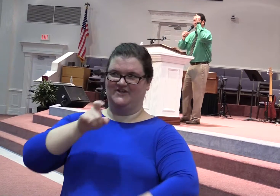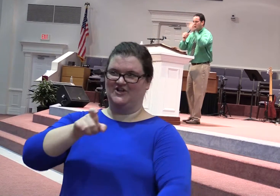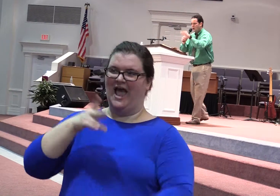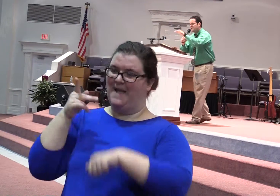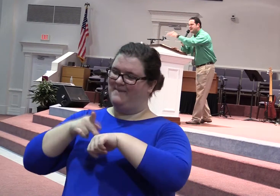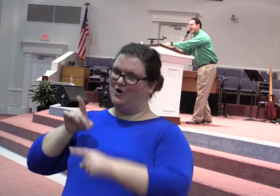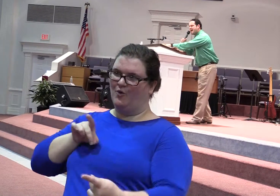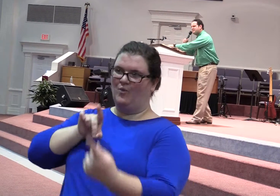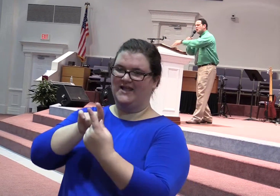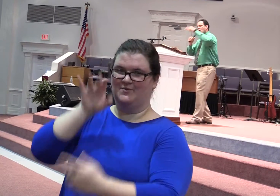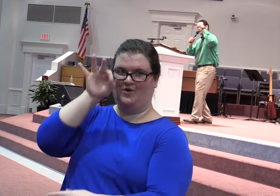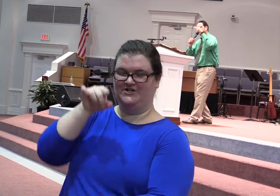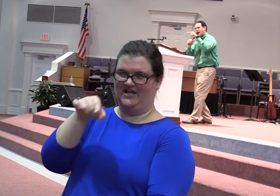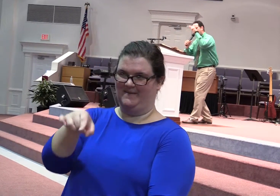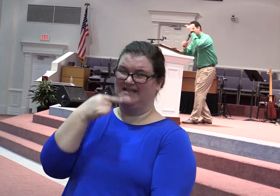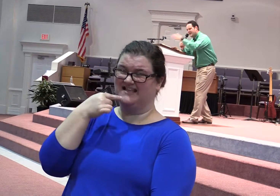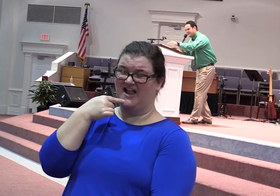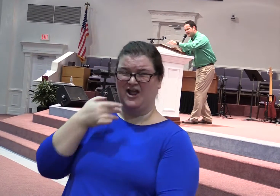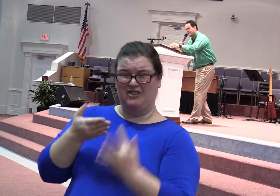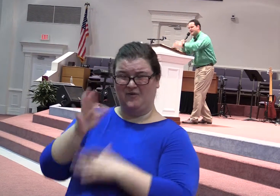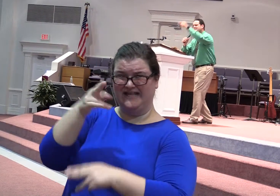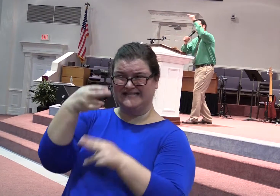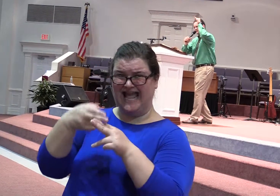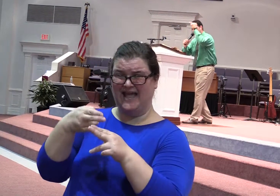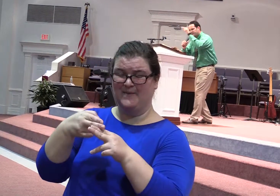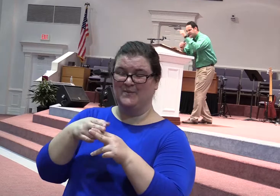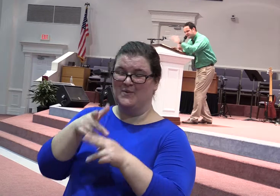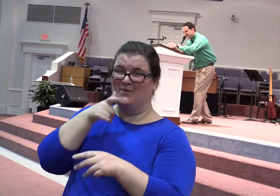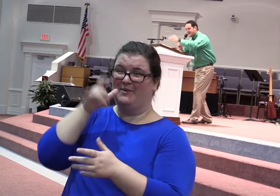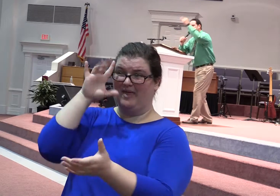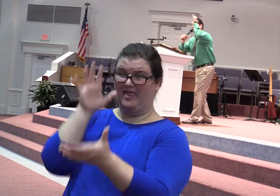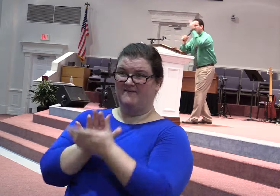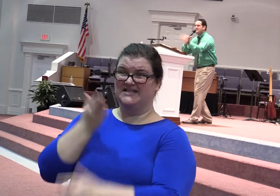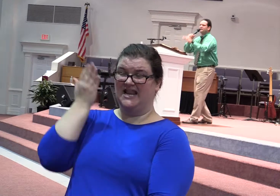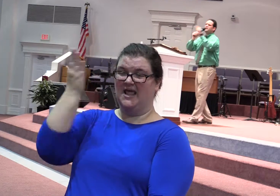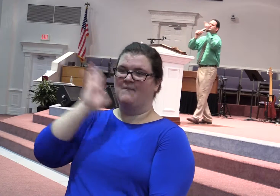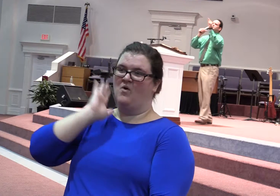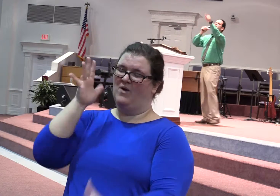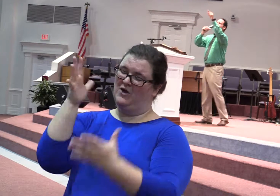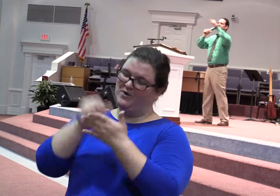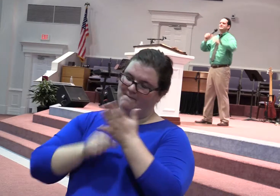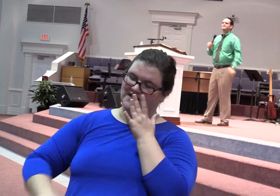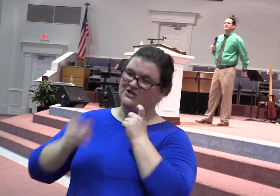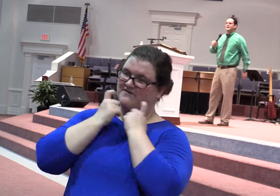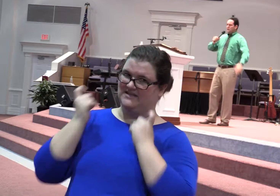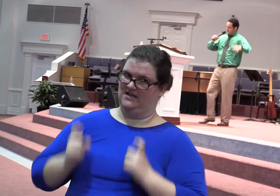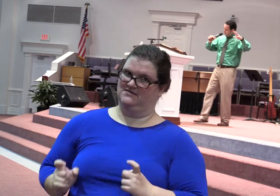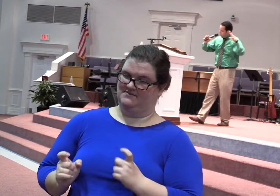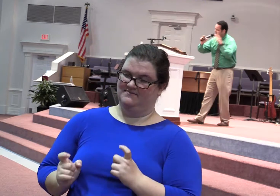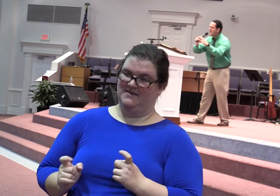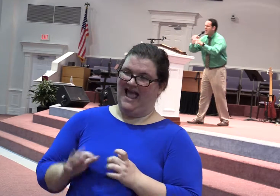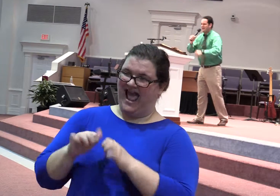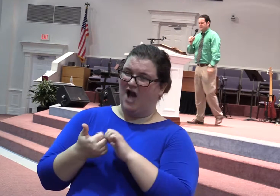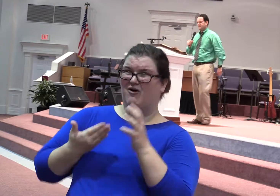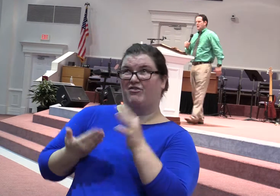that through his name, whosoever believeth in him shall receive remissions of sins. Through